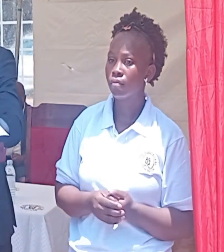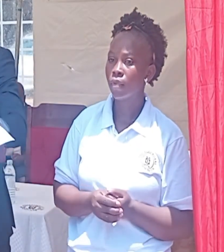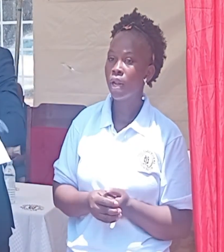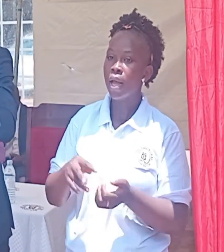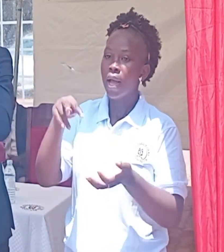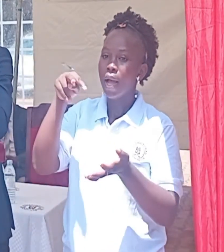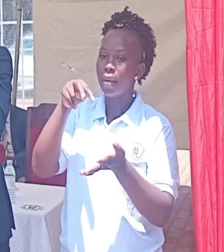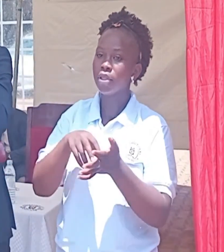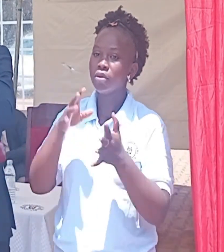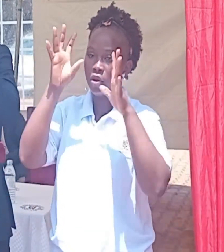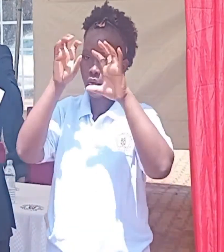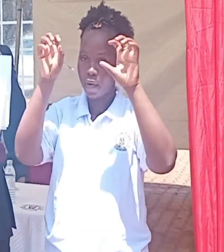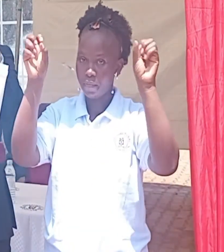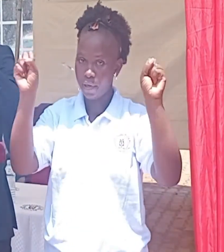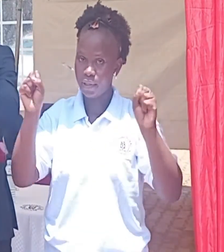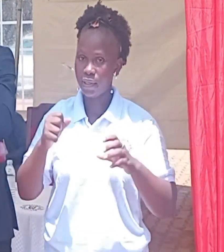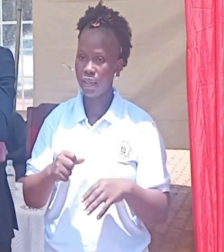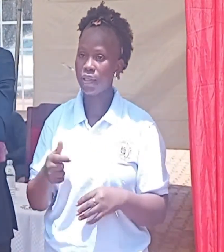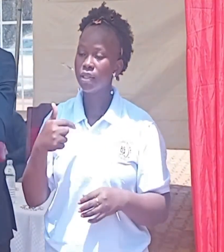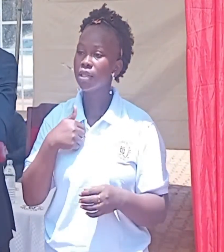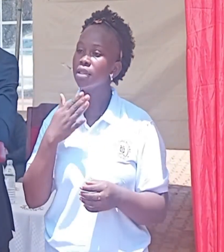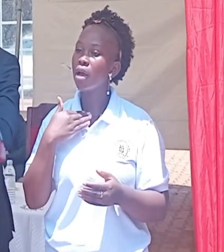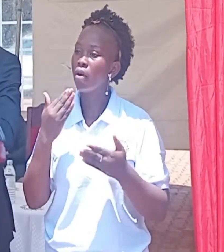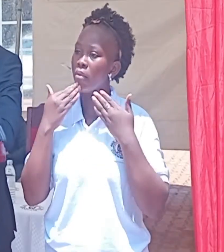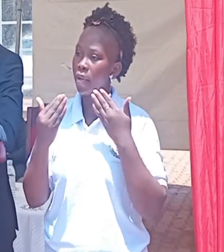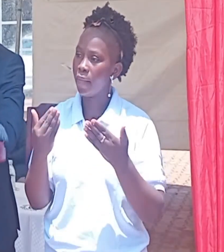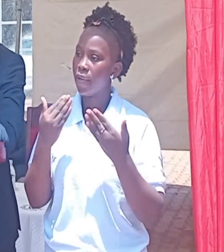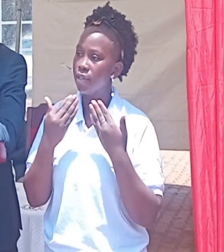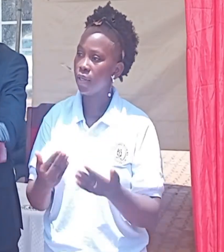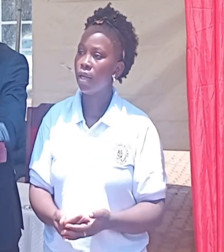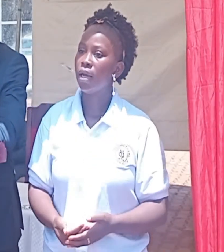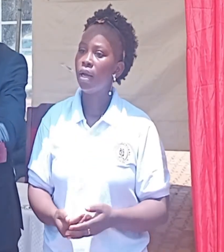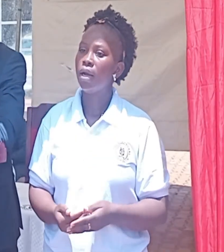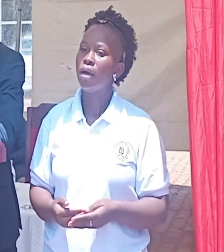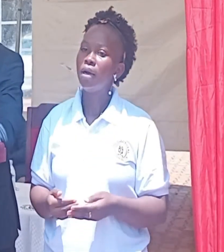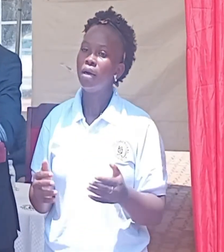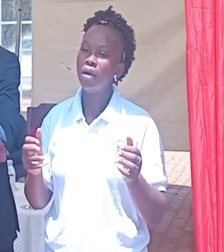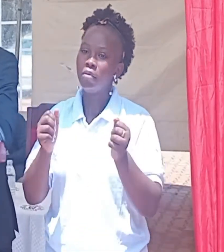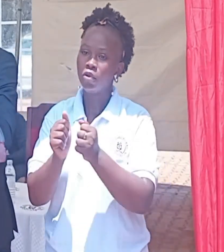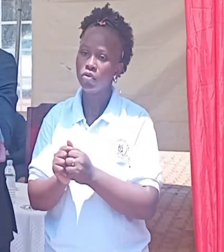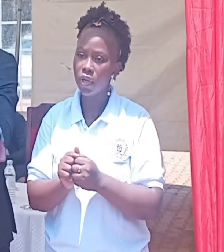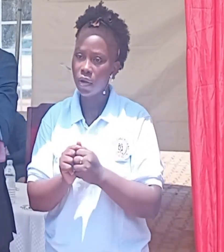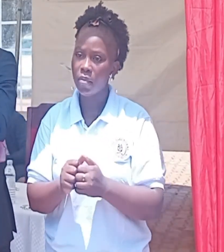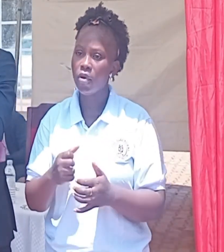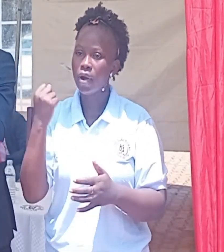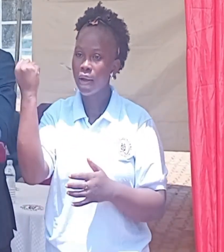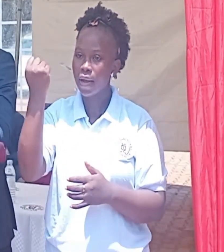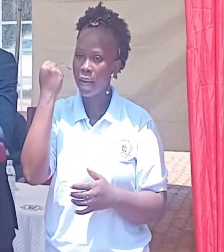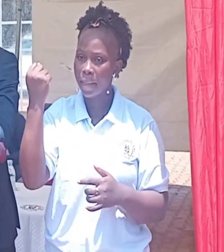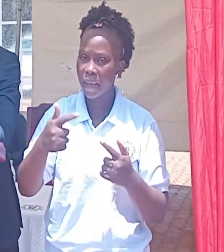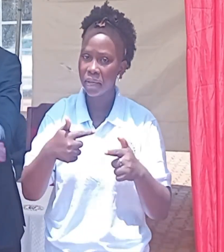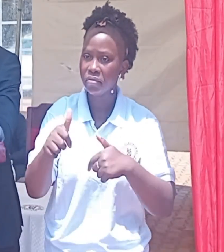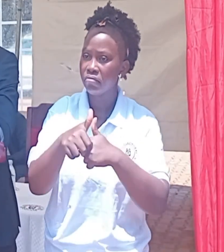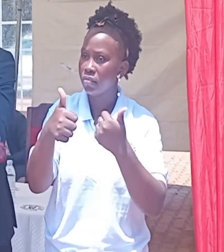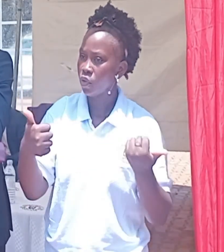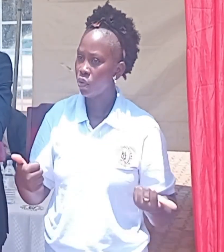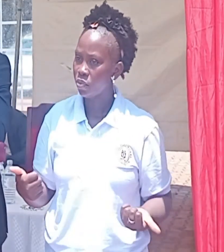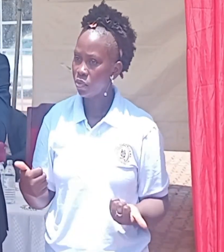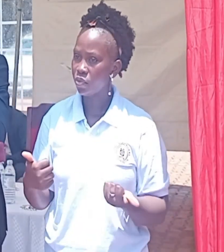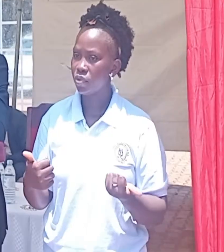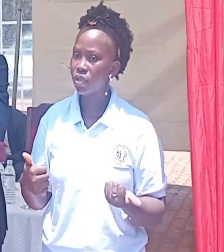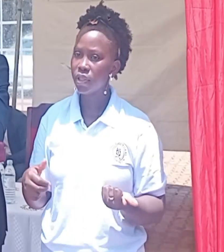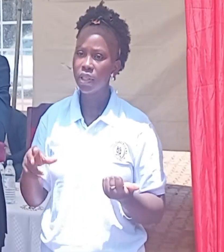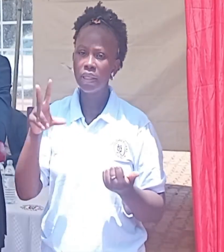Abeesimba ku bwa president njagala kubeebaza nti mu kutwalira wamu campaign zitambula bulungi,